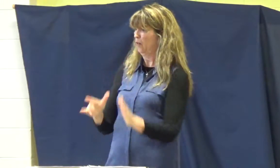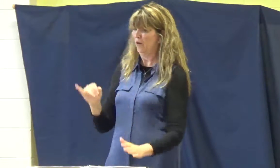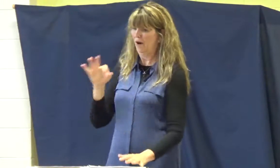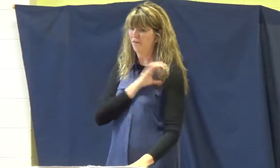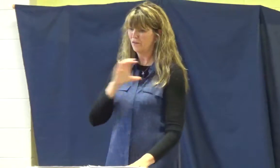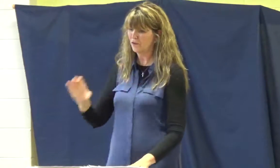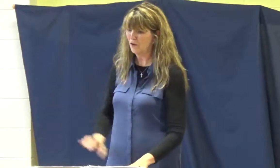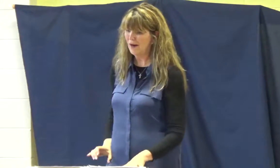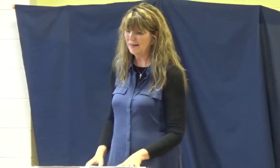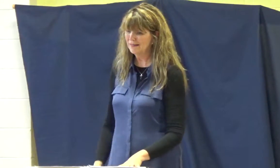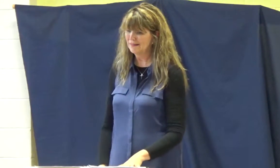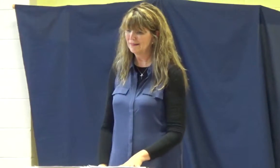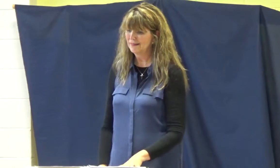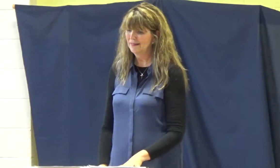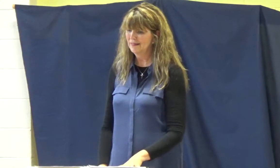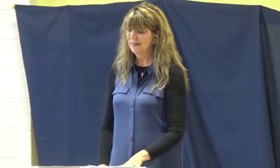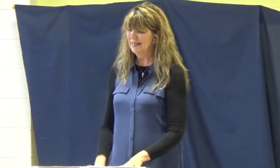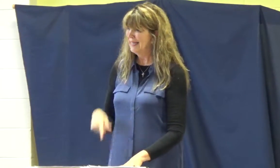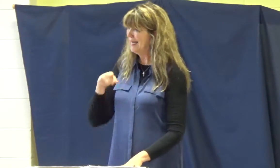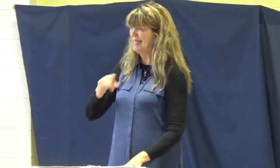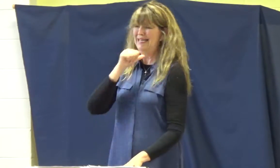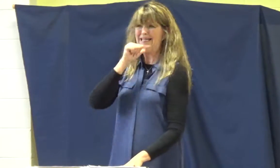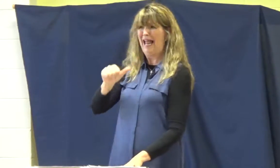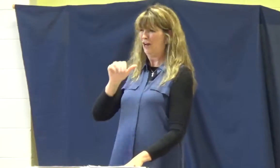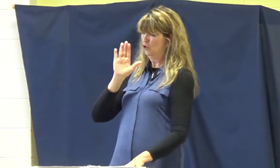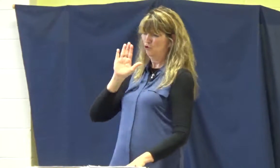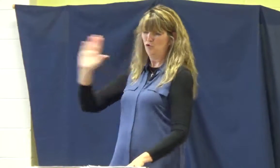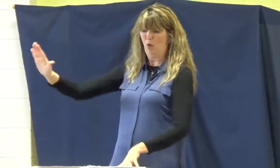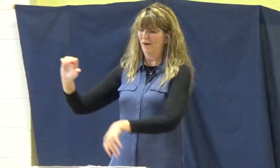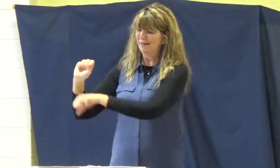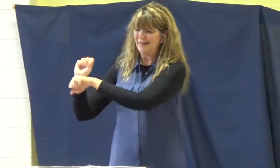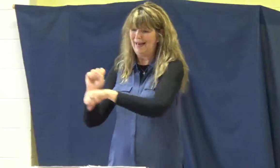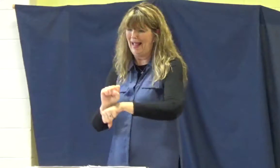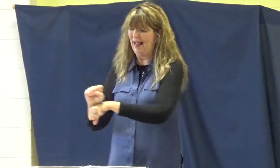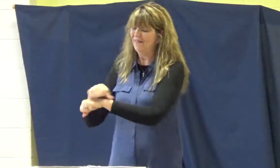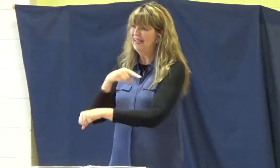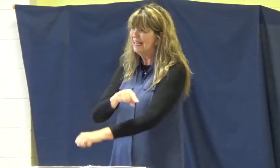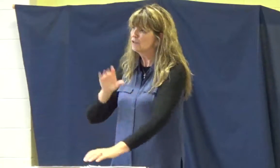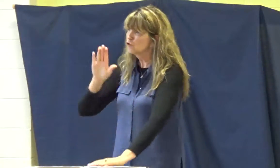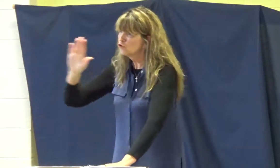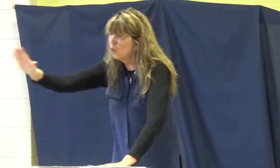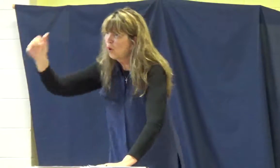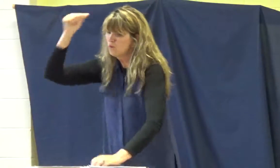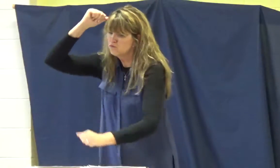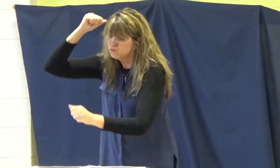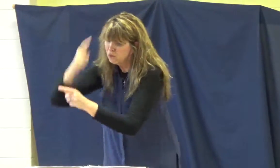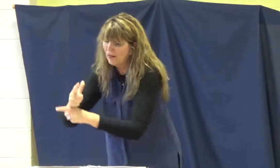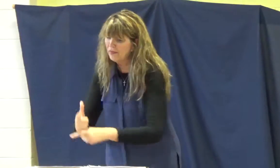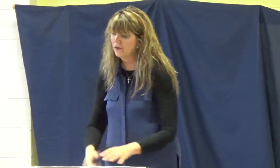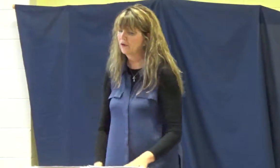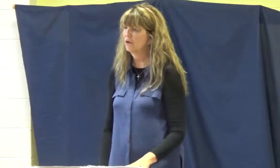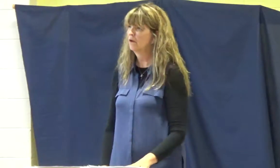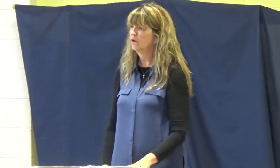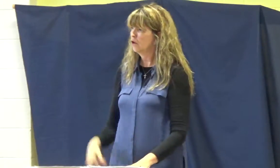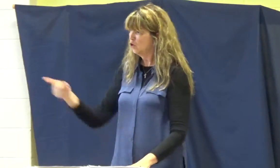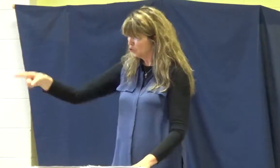Philemon, Onesimus is a person as well. And on top of that, he's a born-again believer in Christ. He isn't